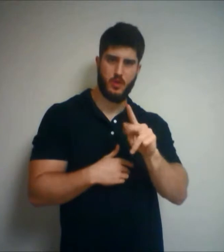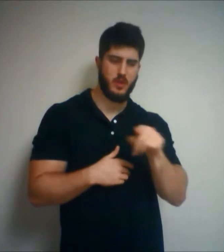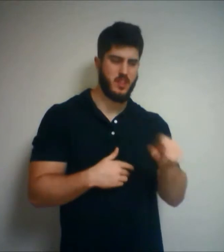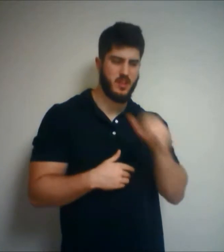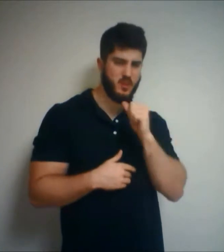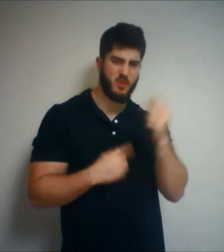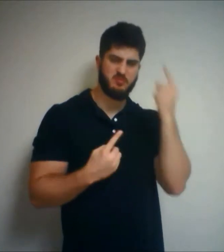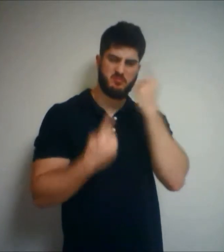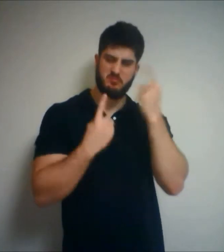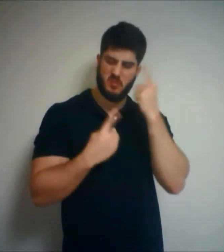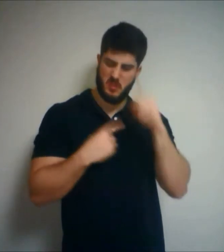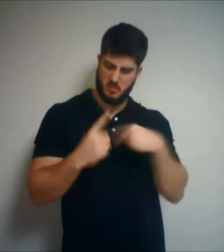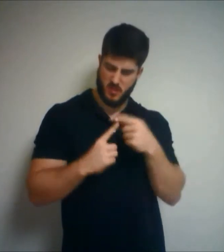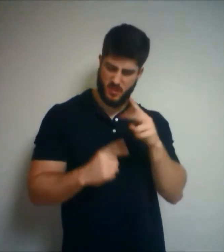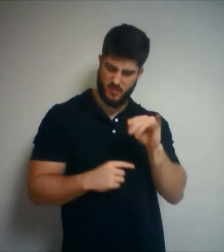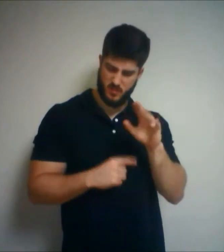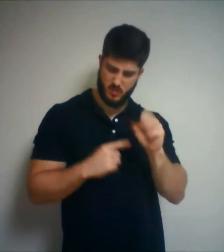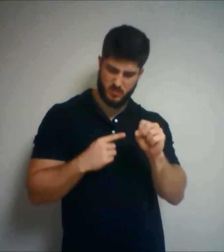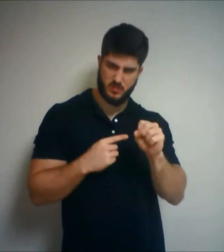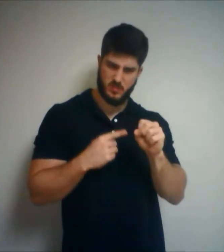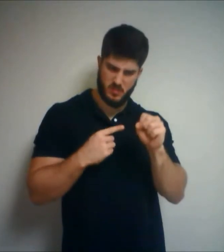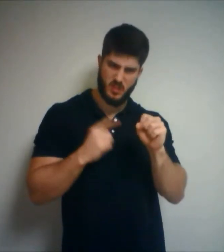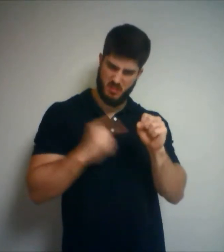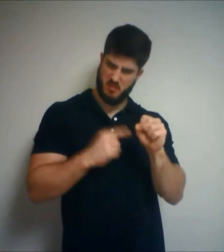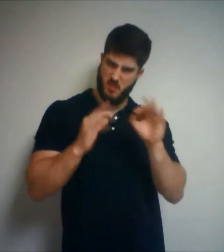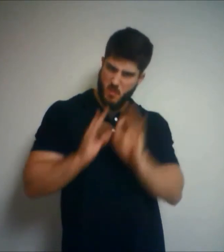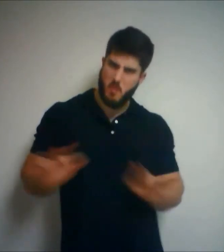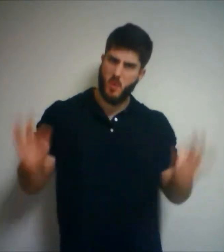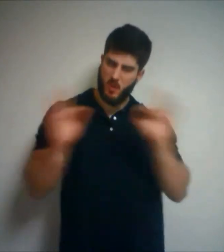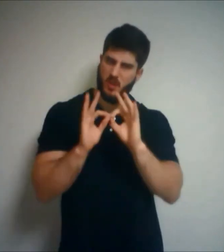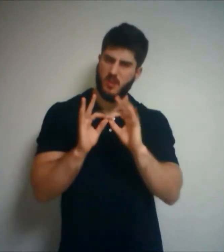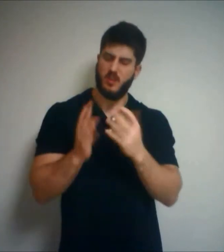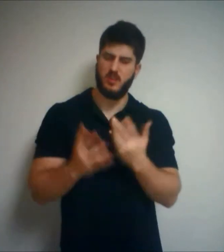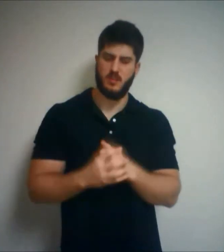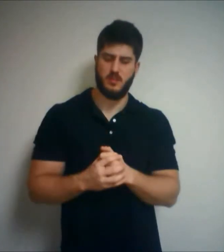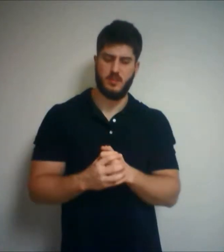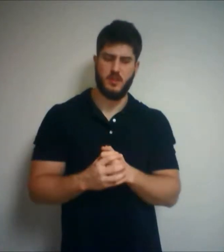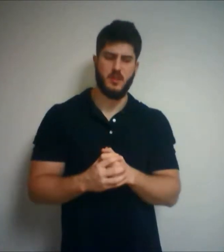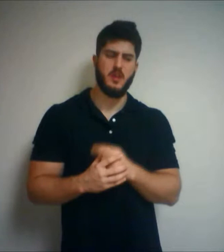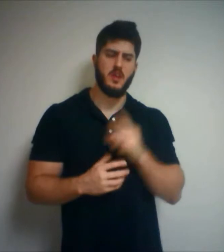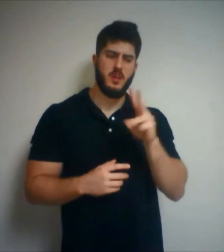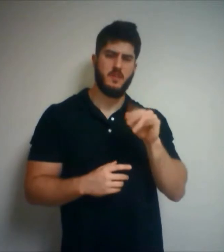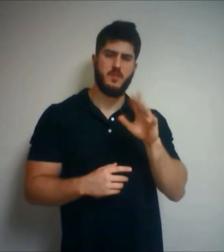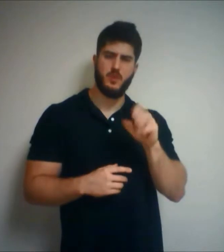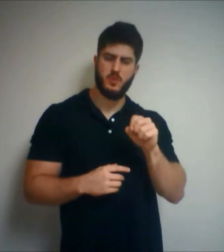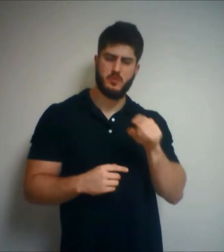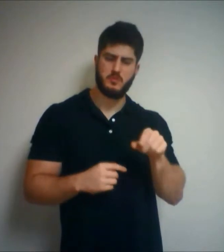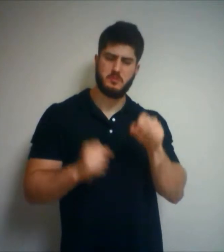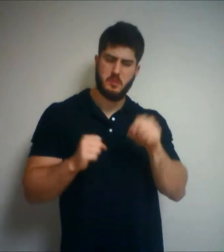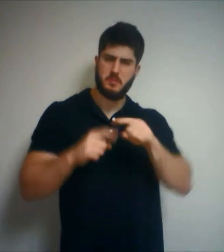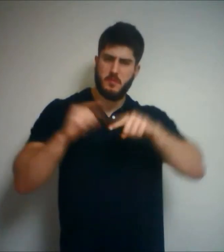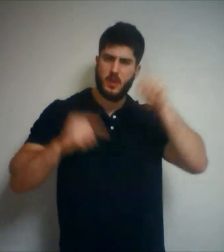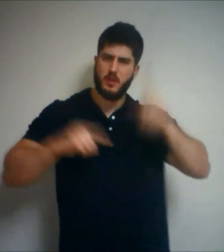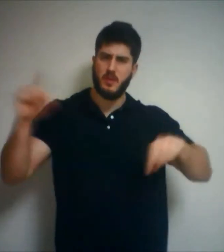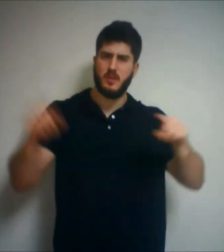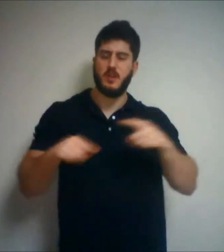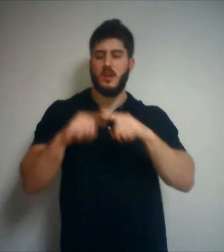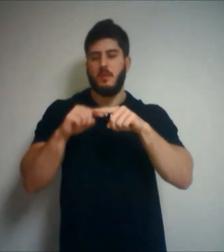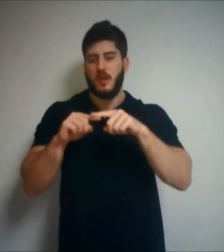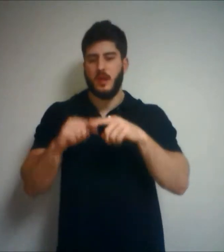see, but in fact the views are very important. And although they're different depending on the module that we're using, such as the calendar or